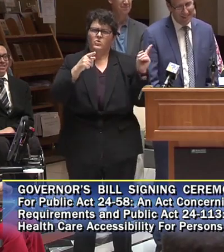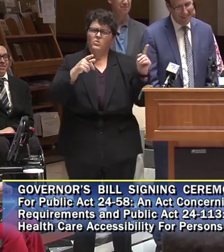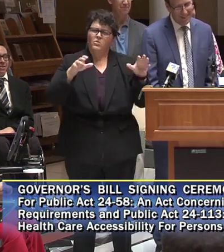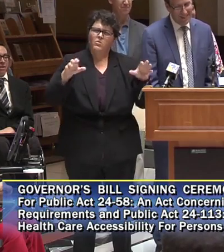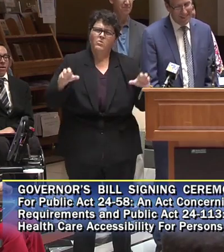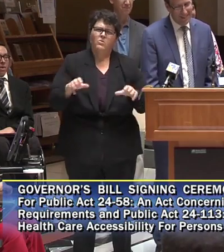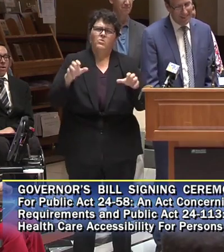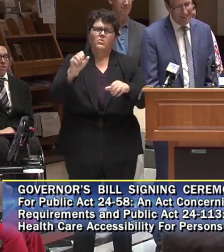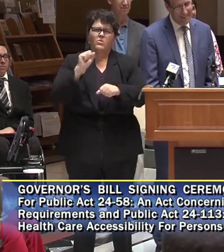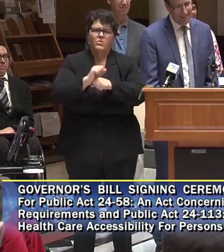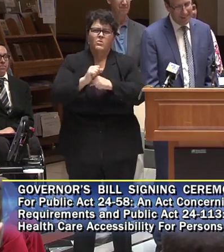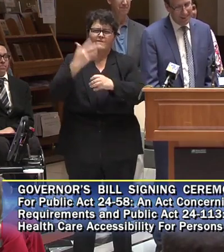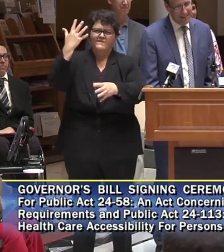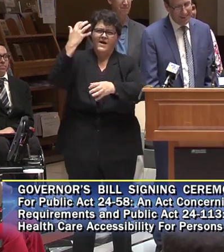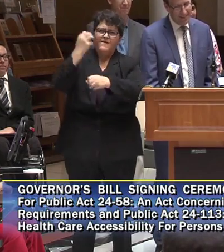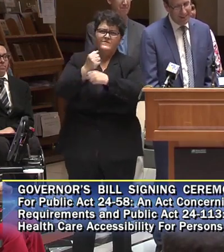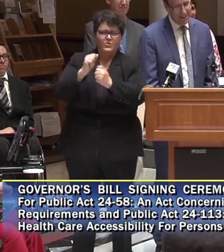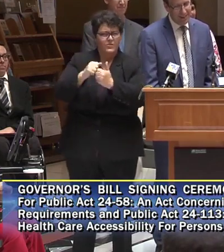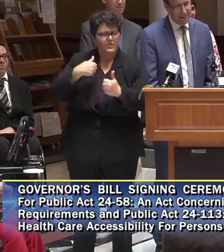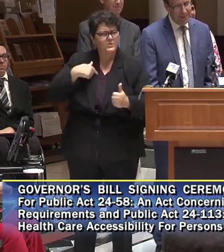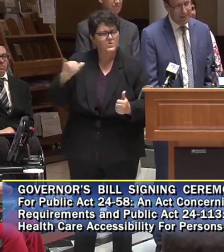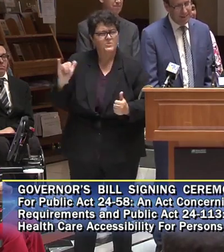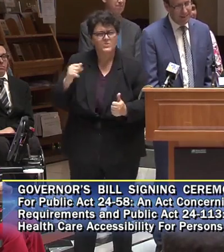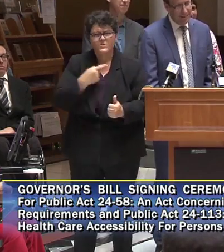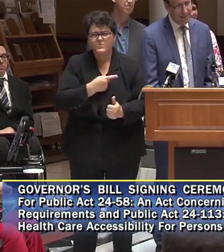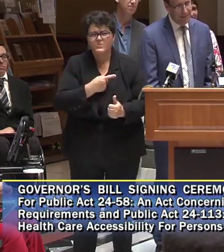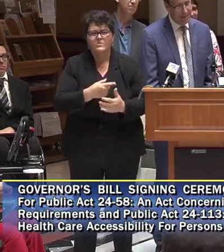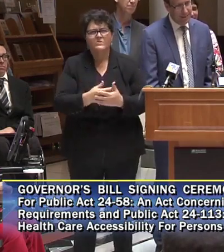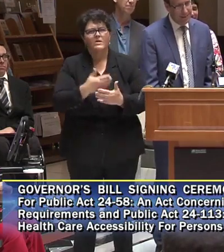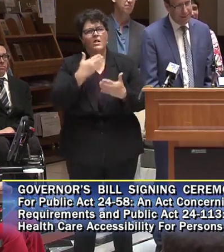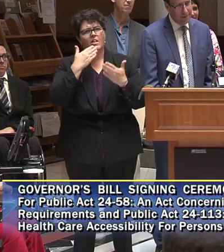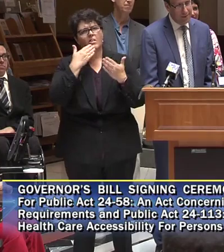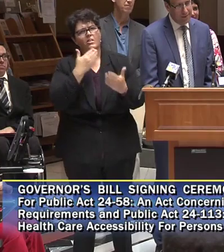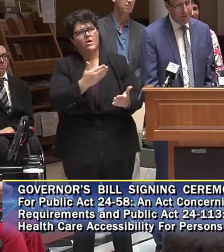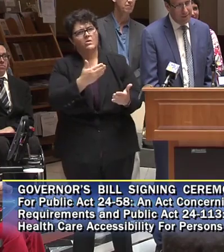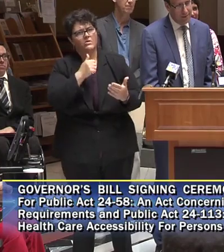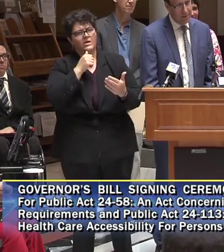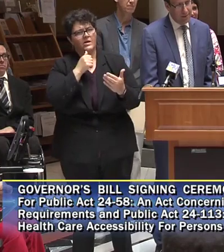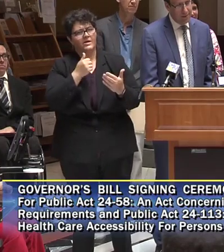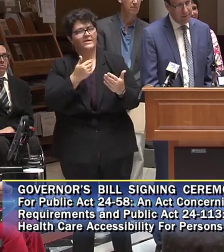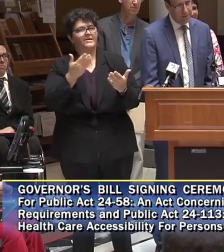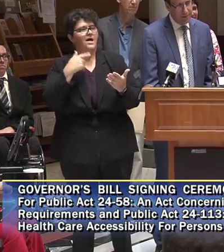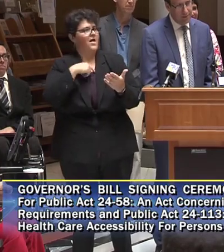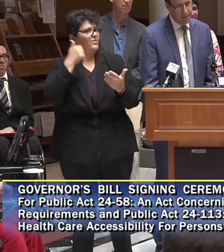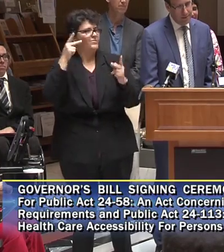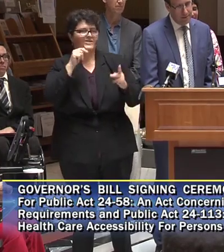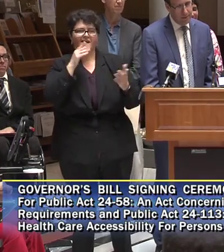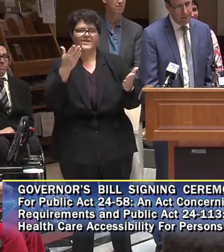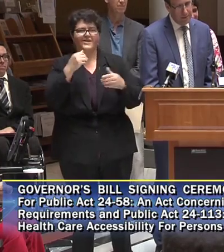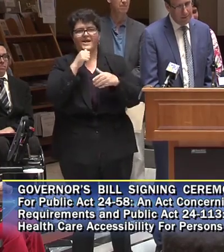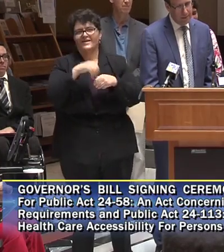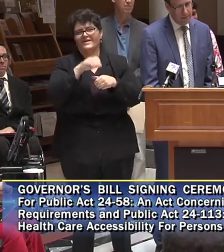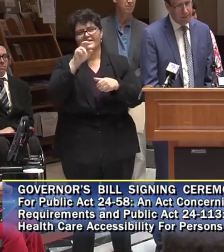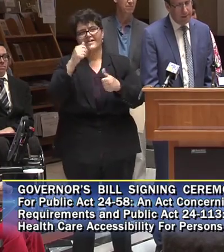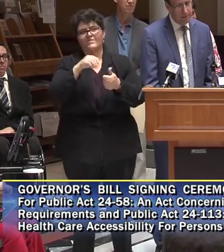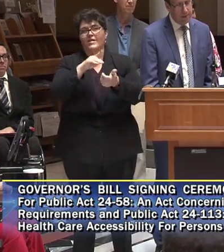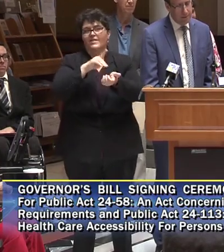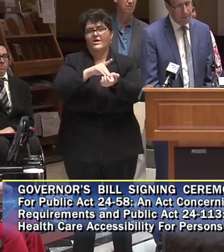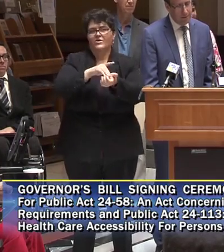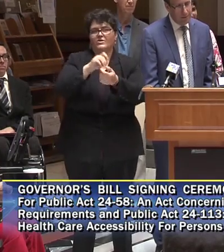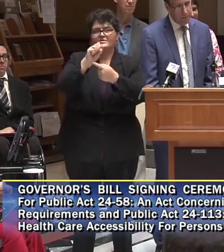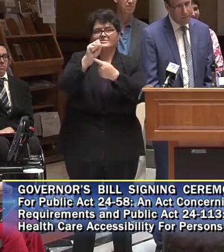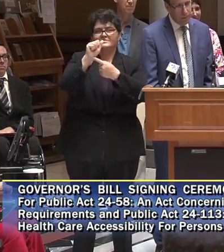past 5 years. I also want to thank someone who is not here in Connecticut anymore, Dr. Sandra Carpenter,